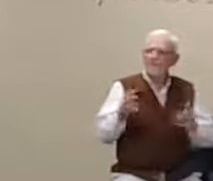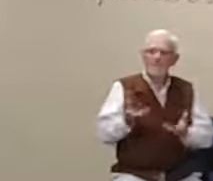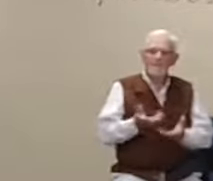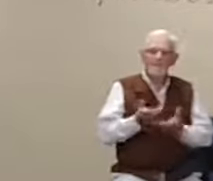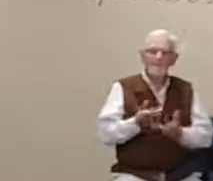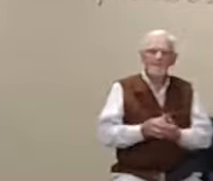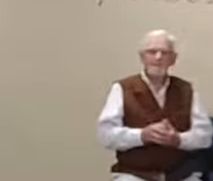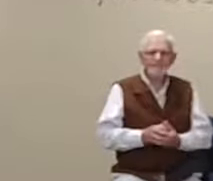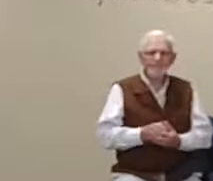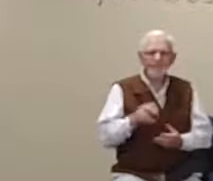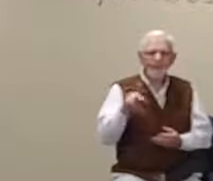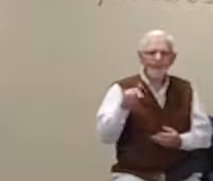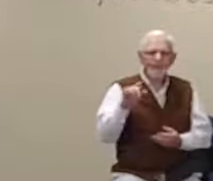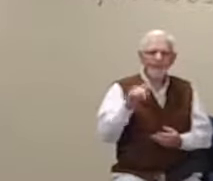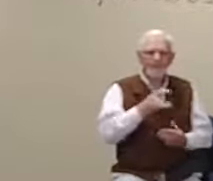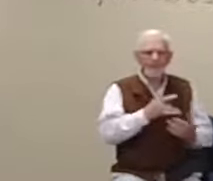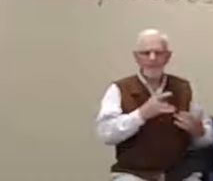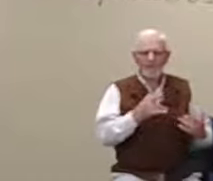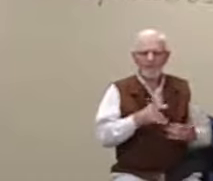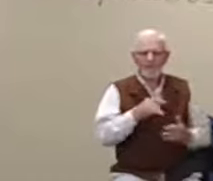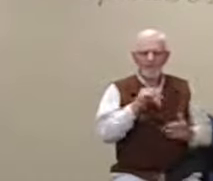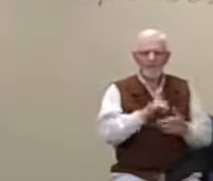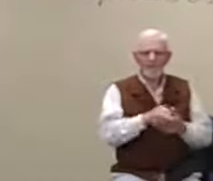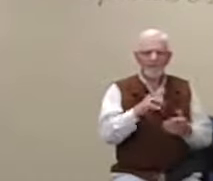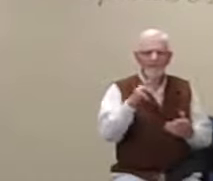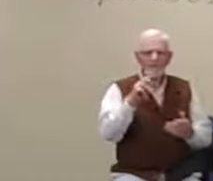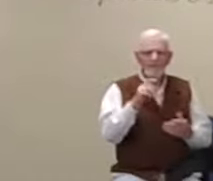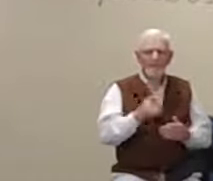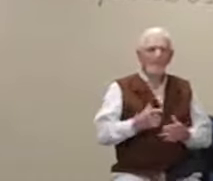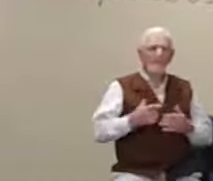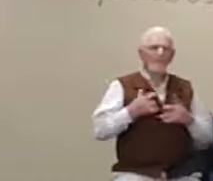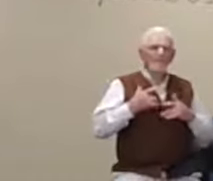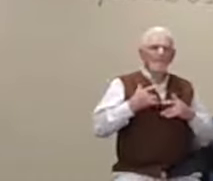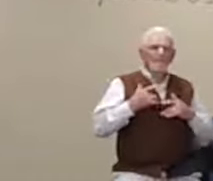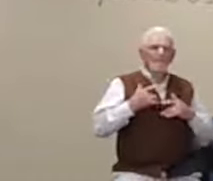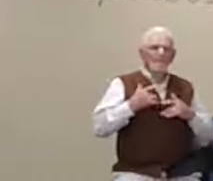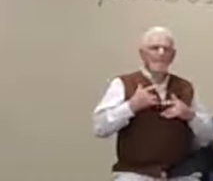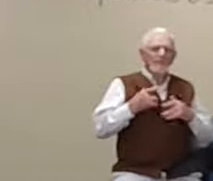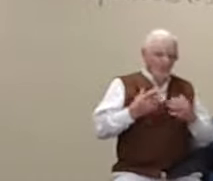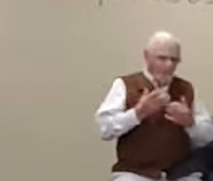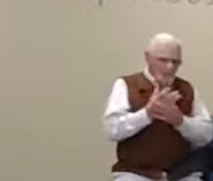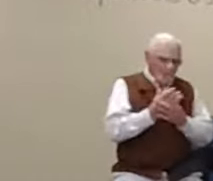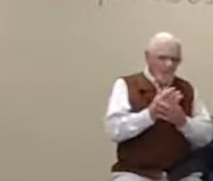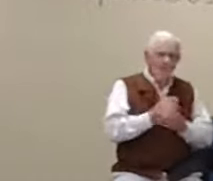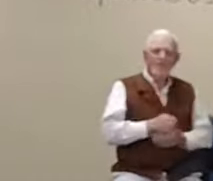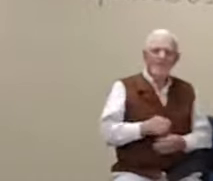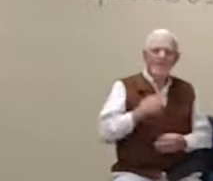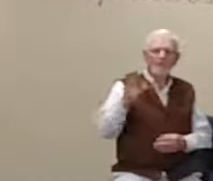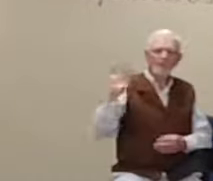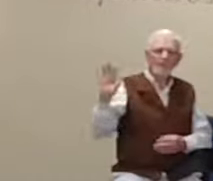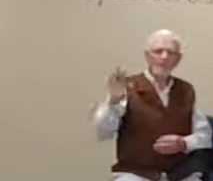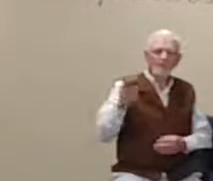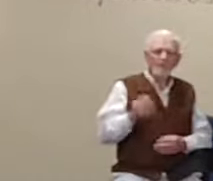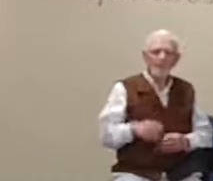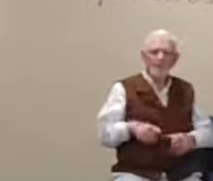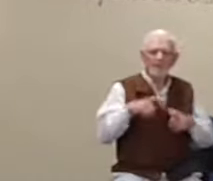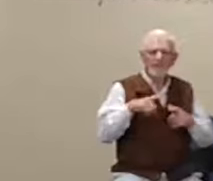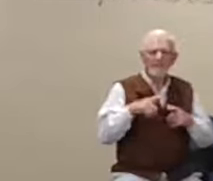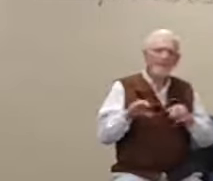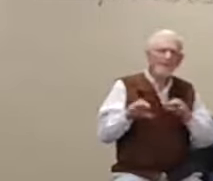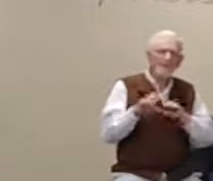know a pastor's heart, I think he would be thrilled that through the result of his just living in